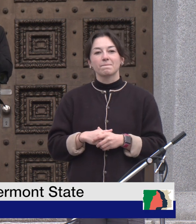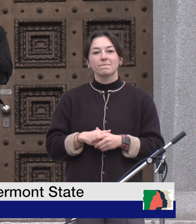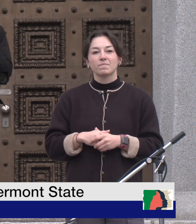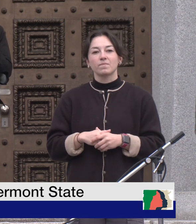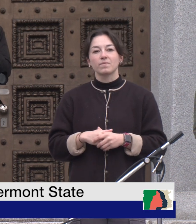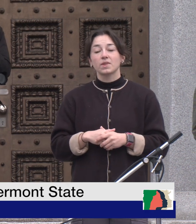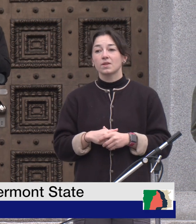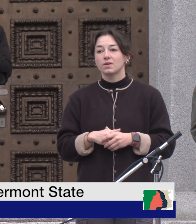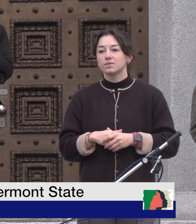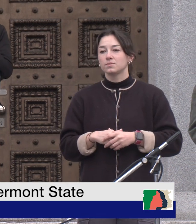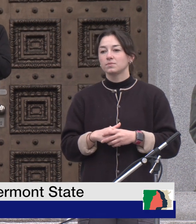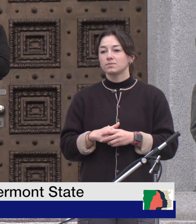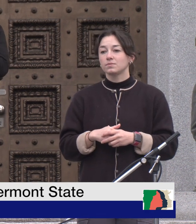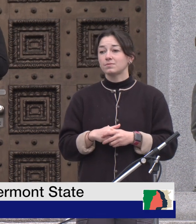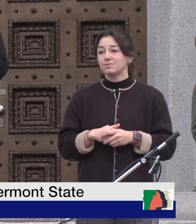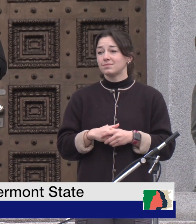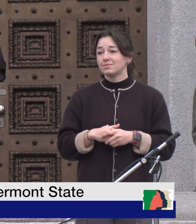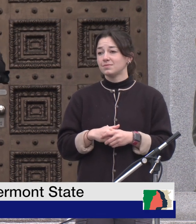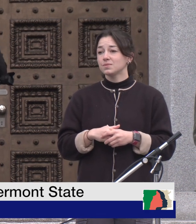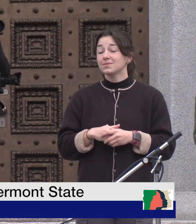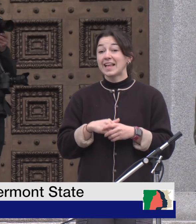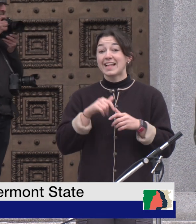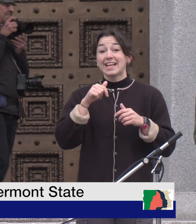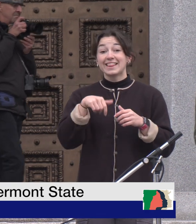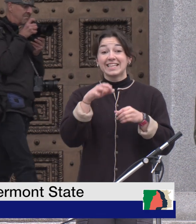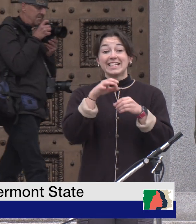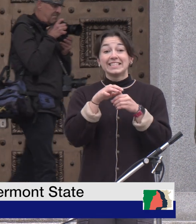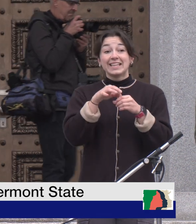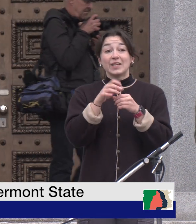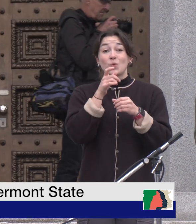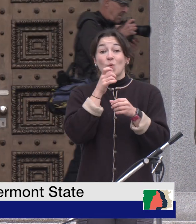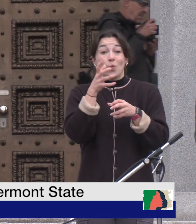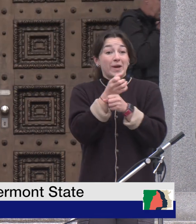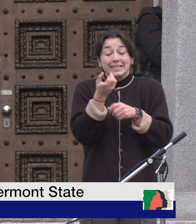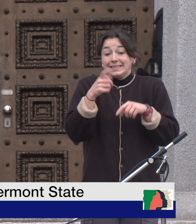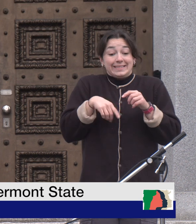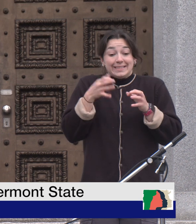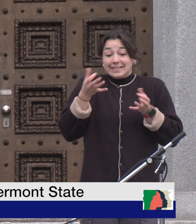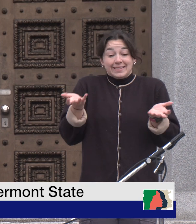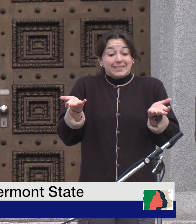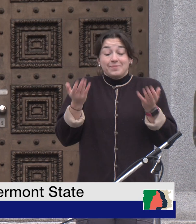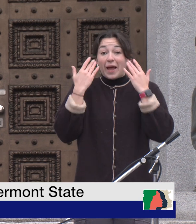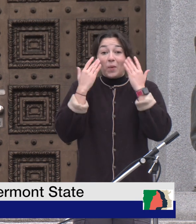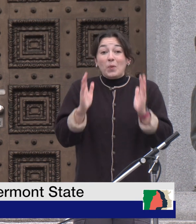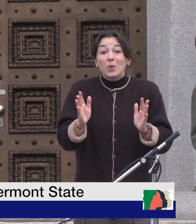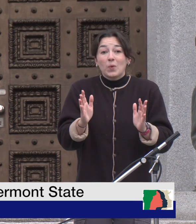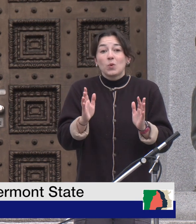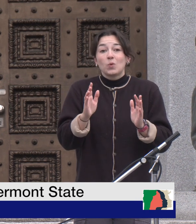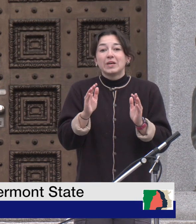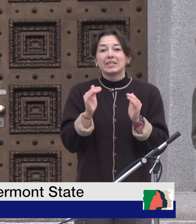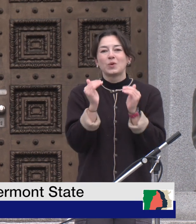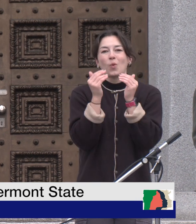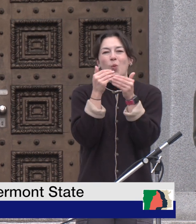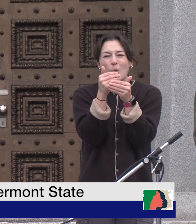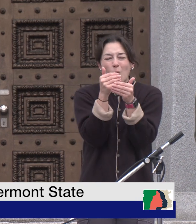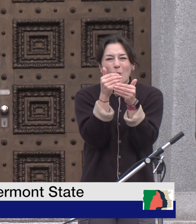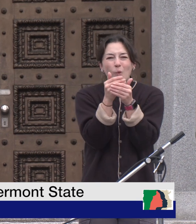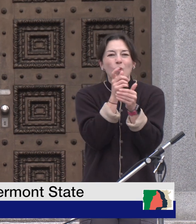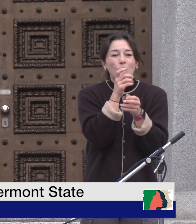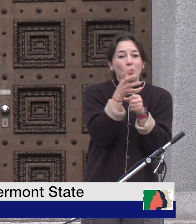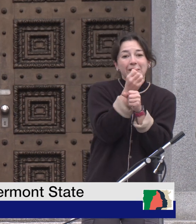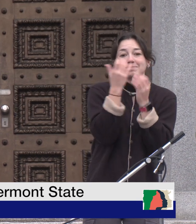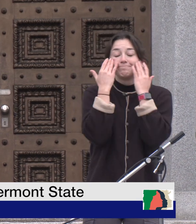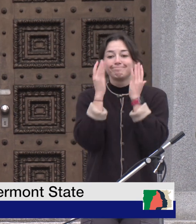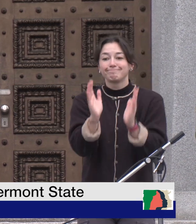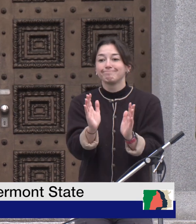When they say this is a tight election, this is a tight election, which